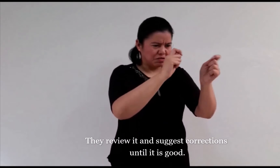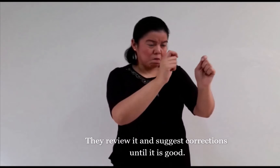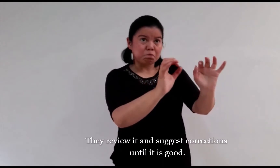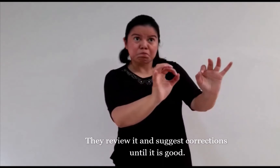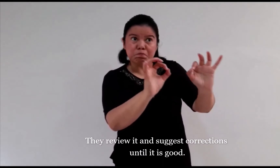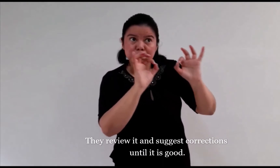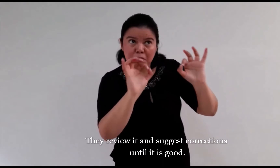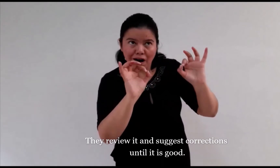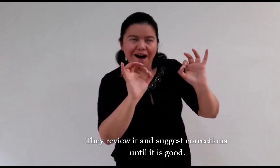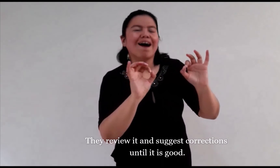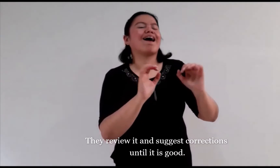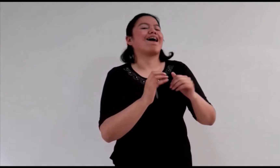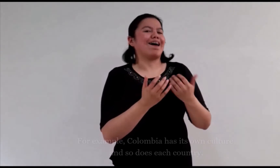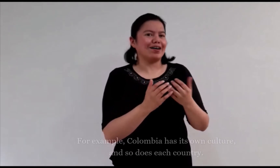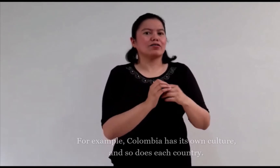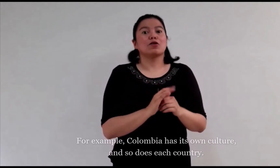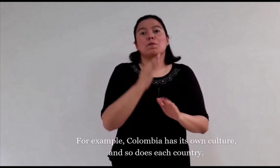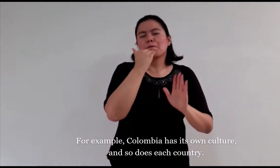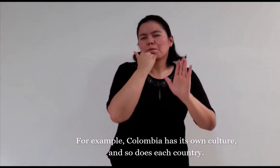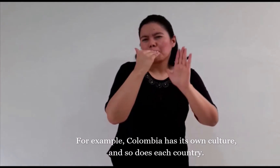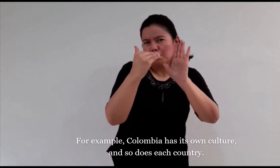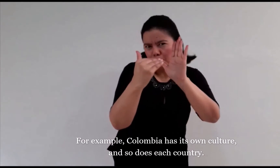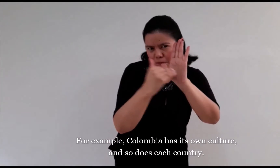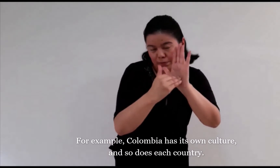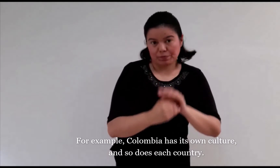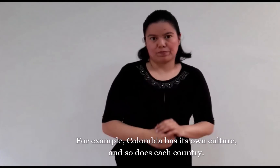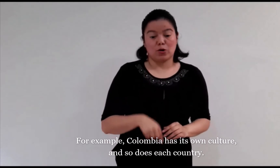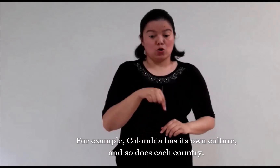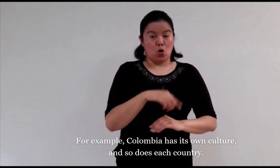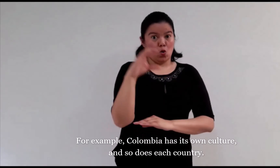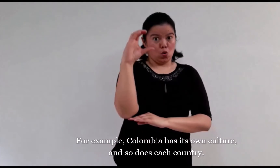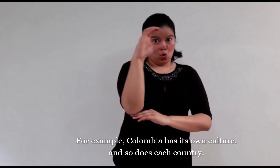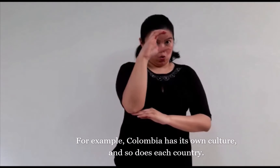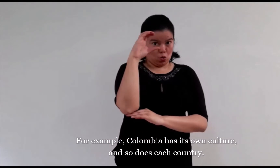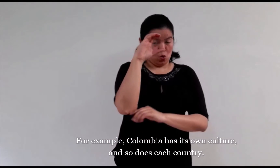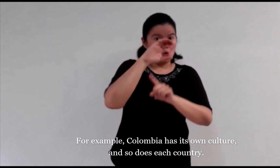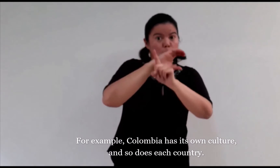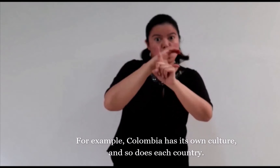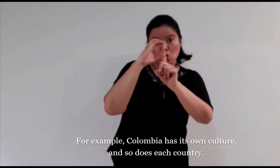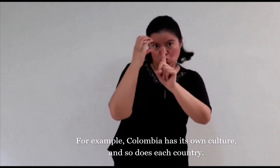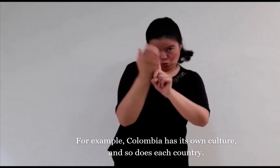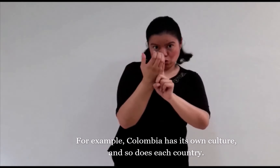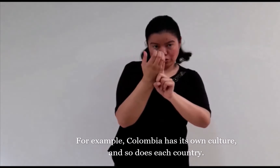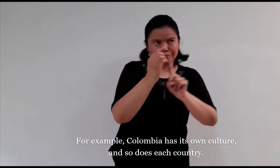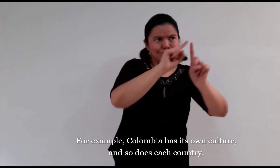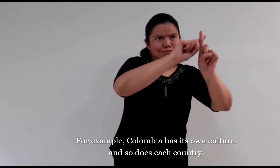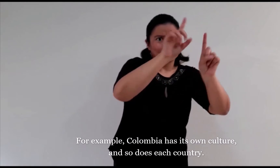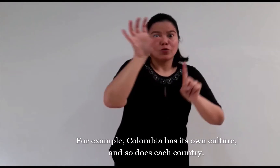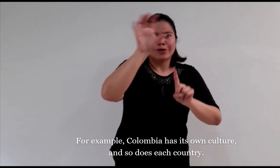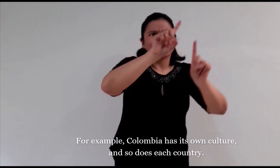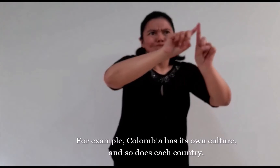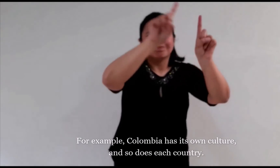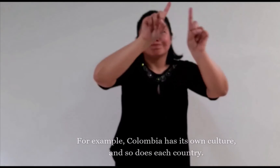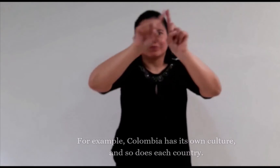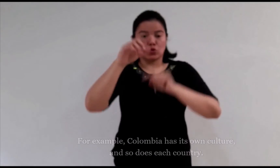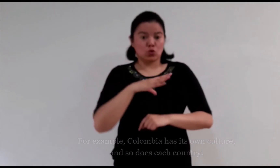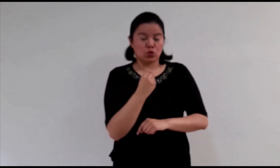it and suggest corrections until it is good. For example, Colombia has its own culture, and so does each